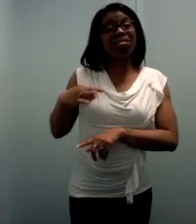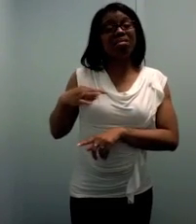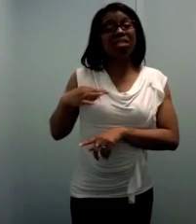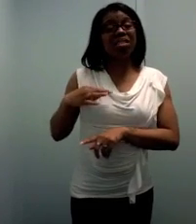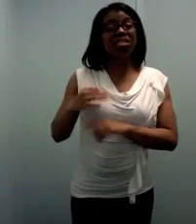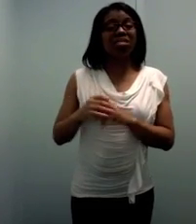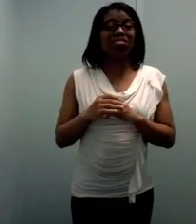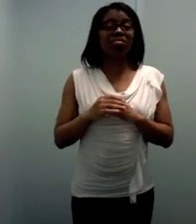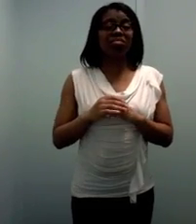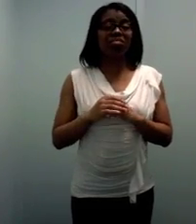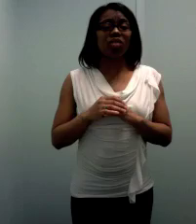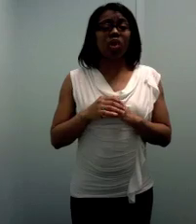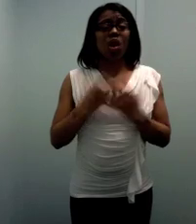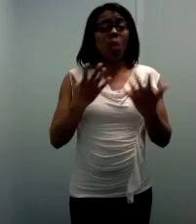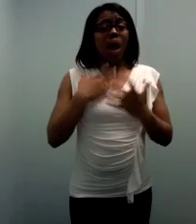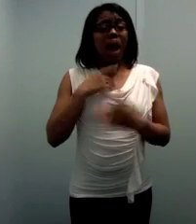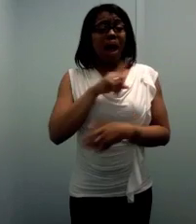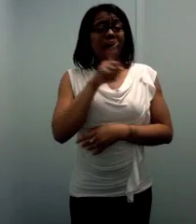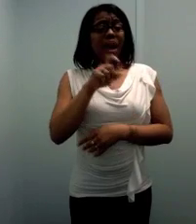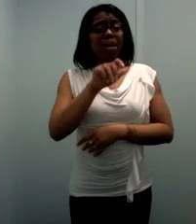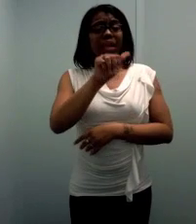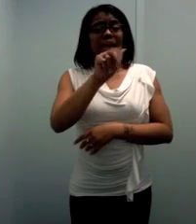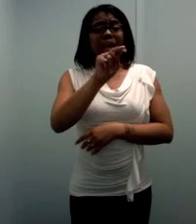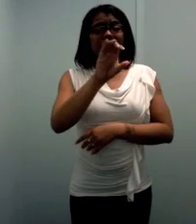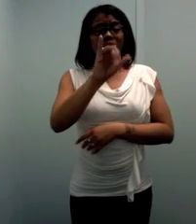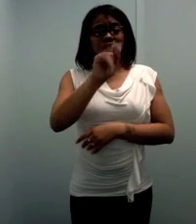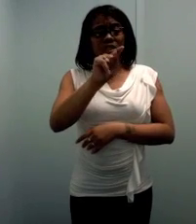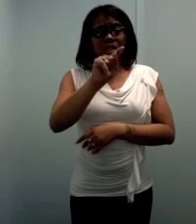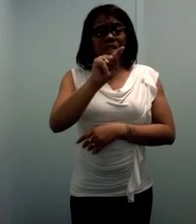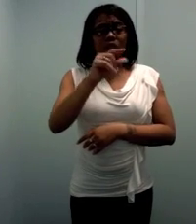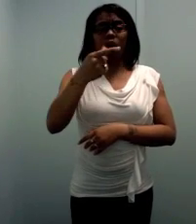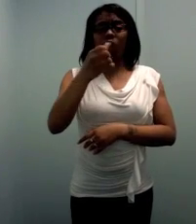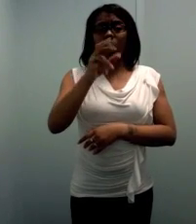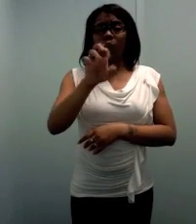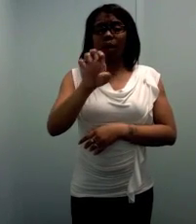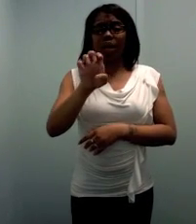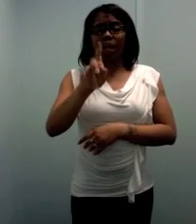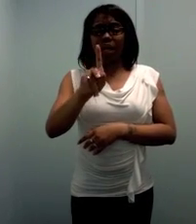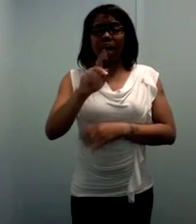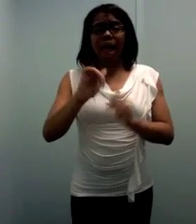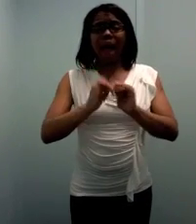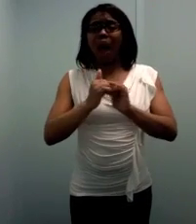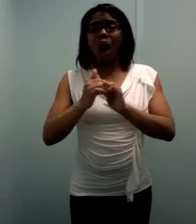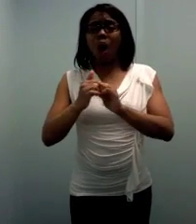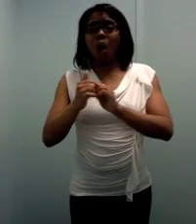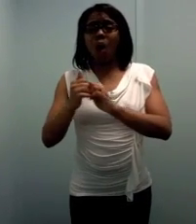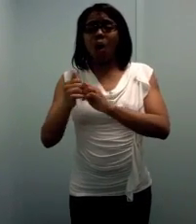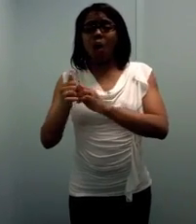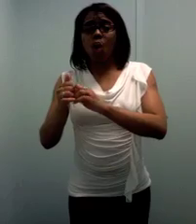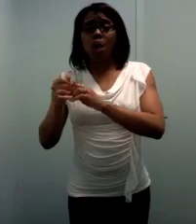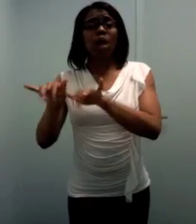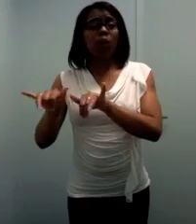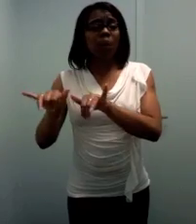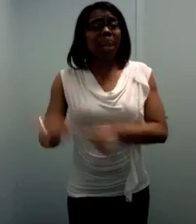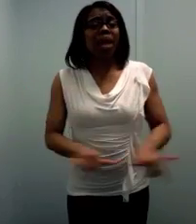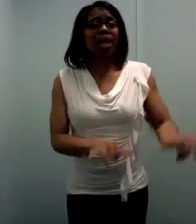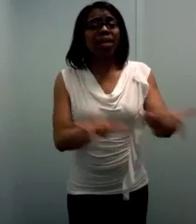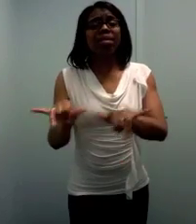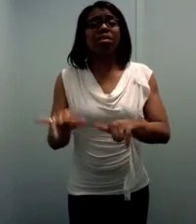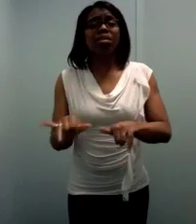thing I often ask about is ancient Greek and how this relates. See, the thing we're doing right now is we're forcing people to learn mathematics.